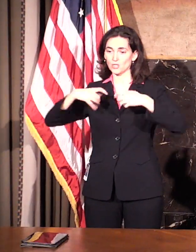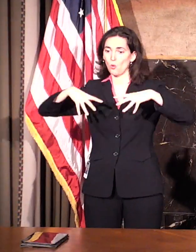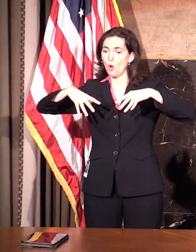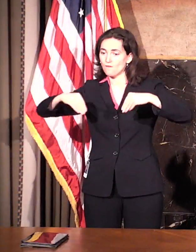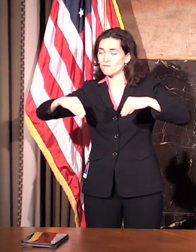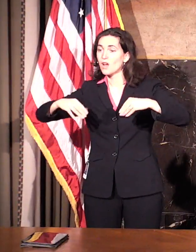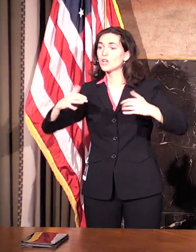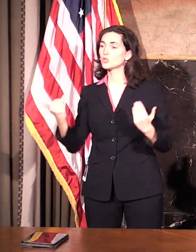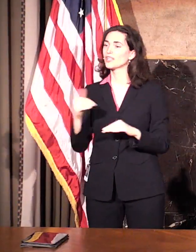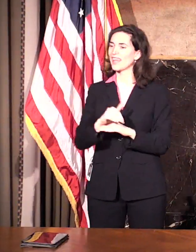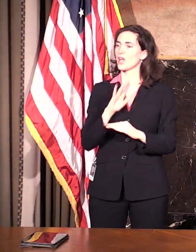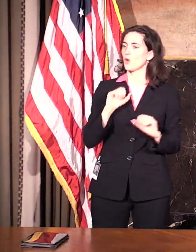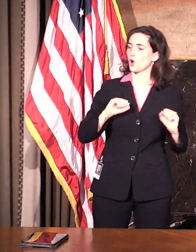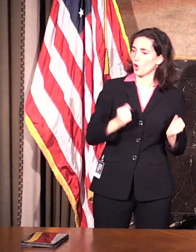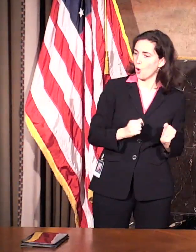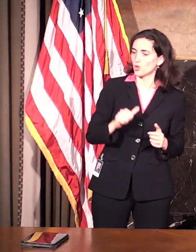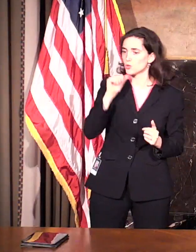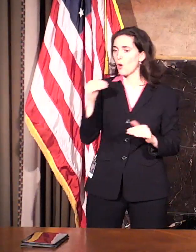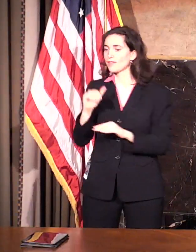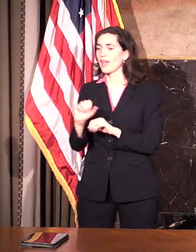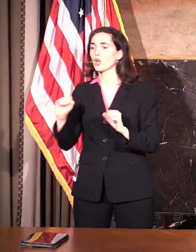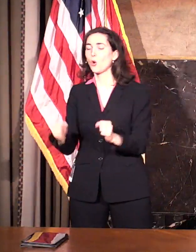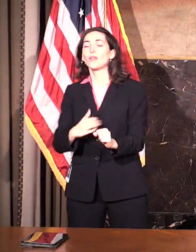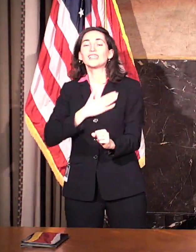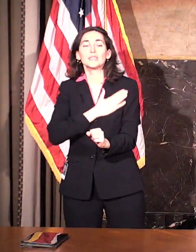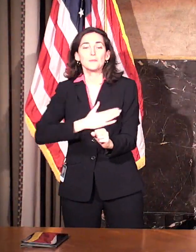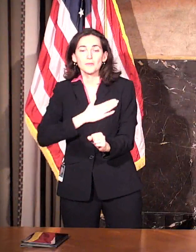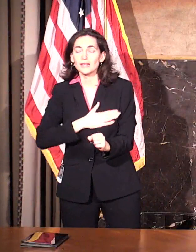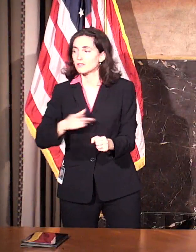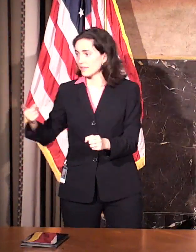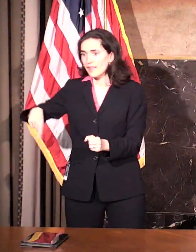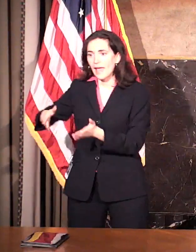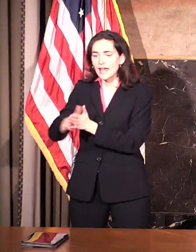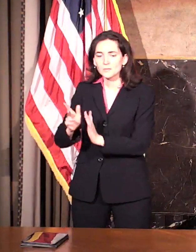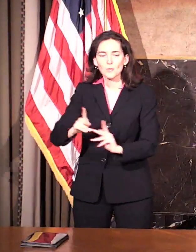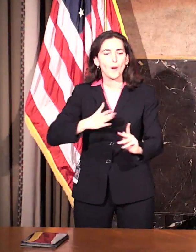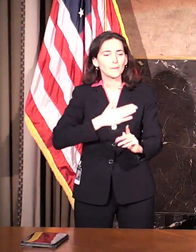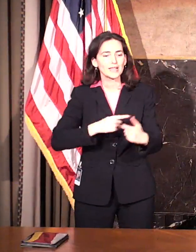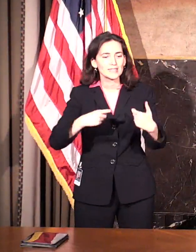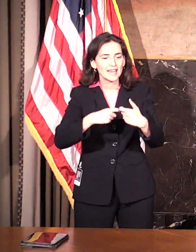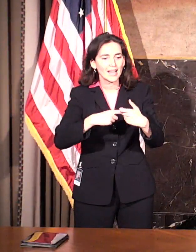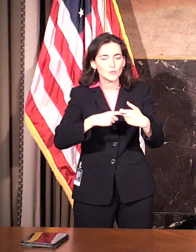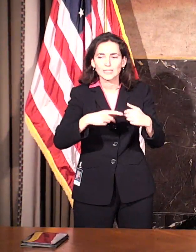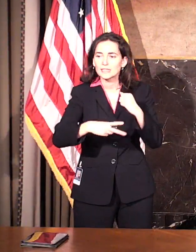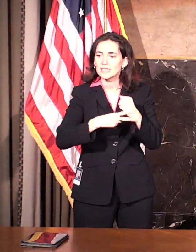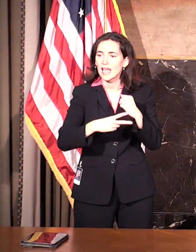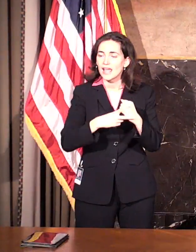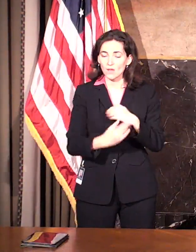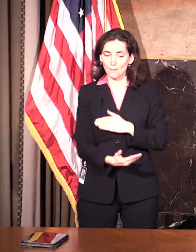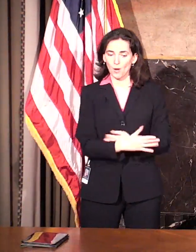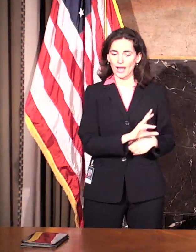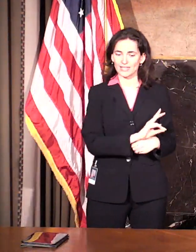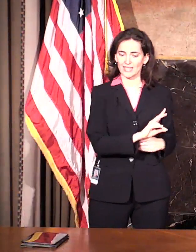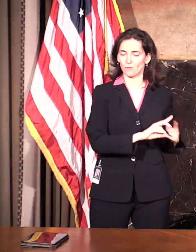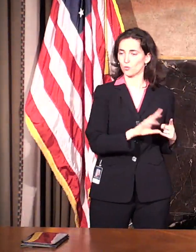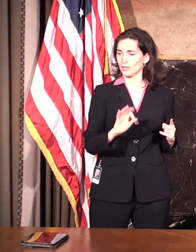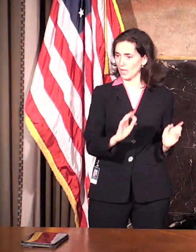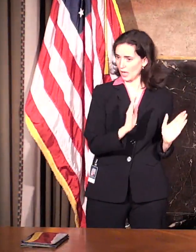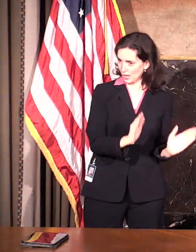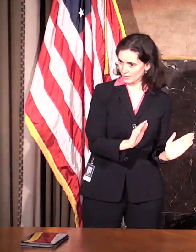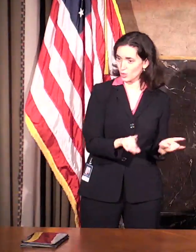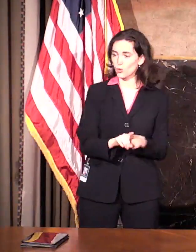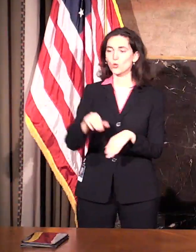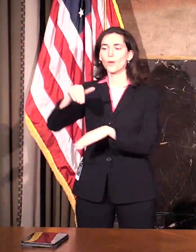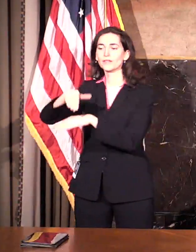and then again tomorrow night, and asking people to conserve electricity during those hours of 7 to 9 in the morning and 7 to 10 in